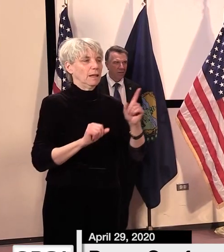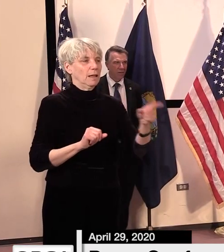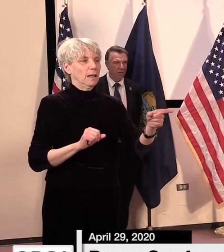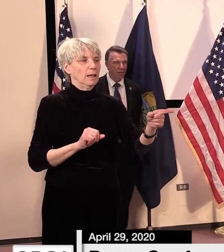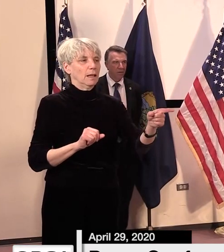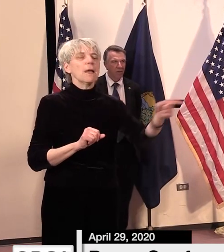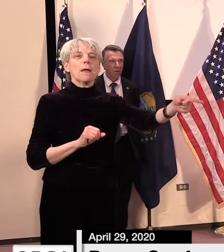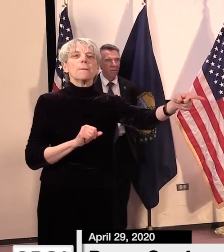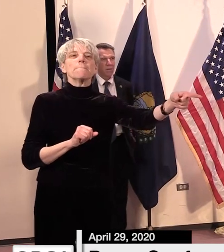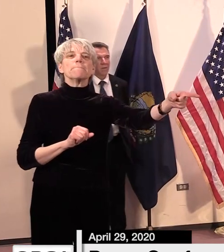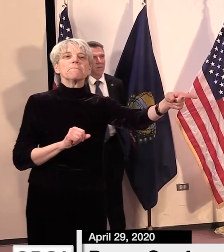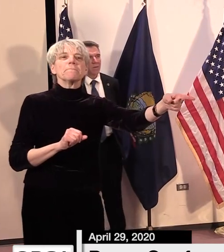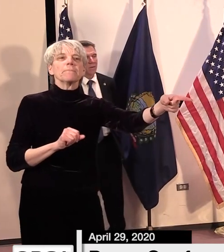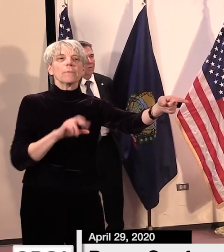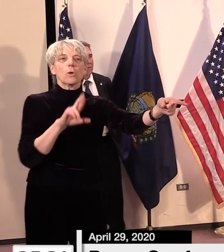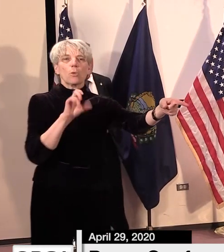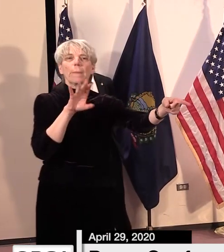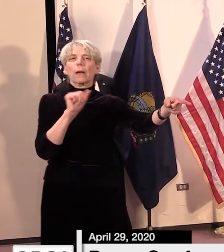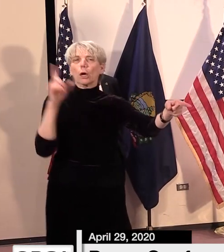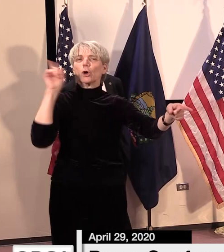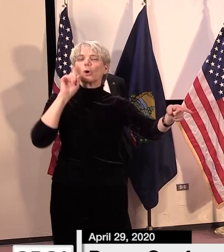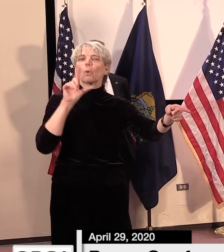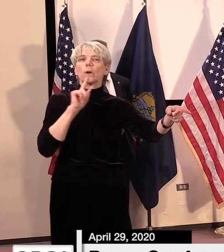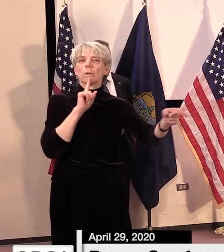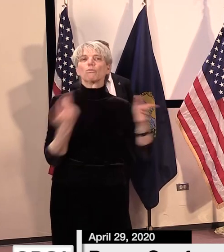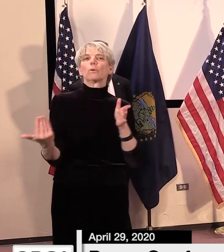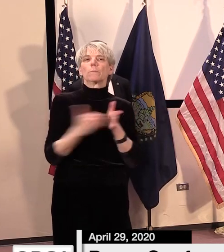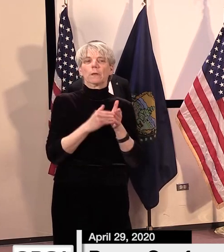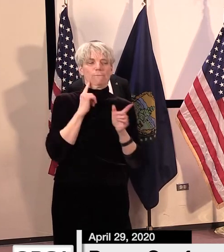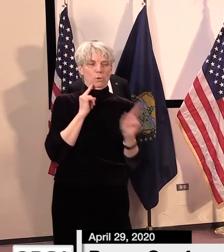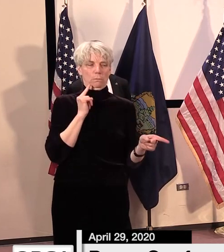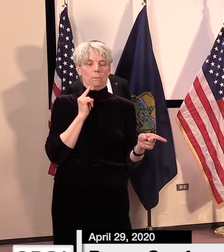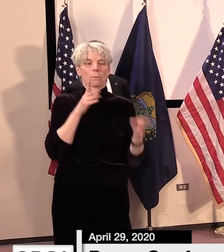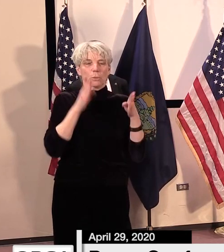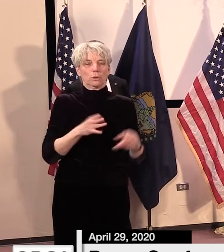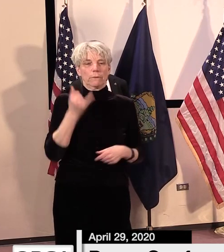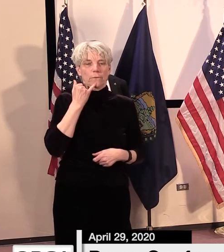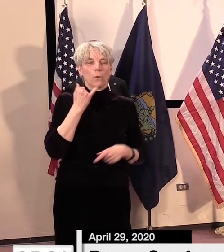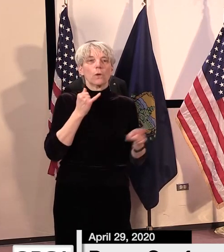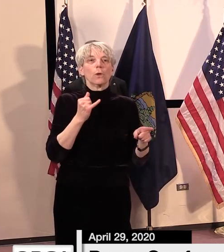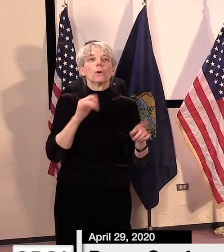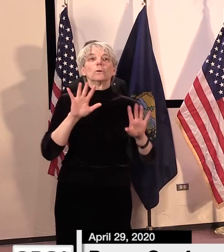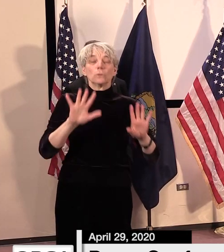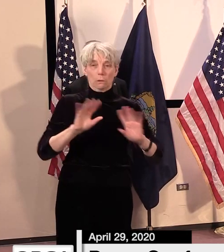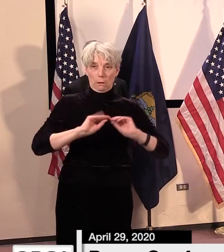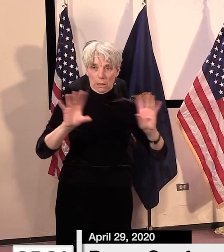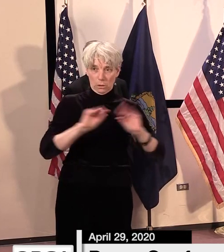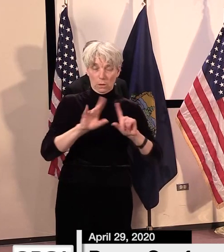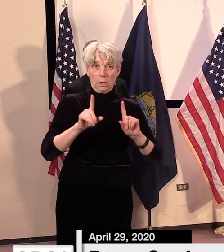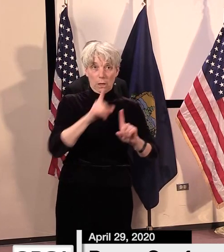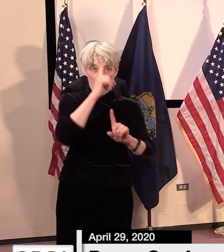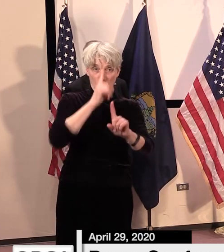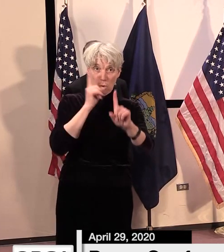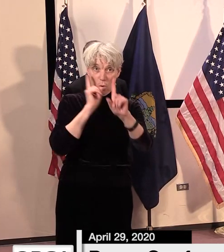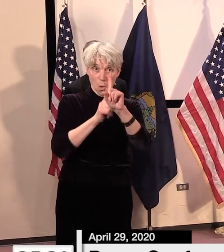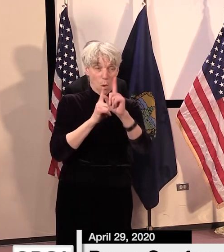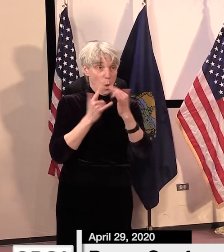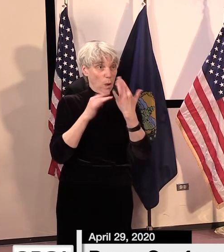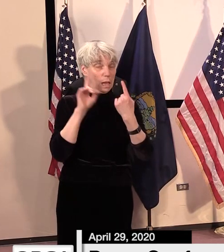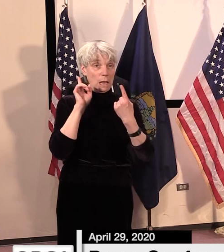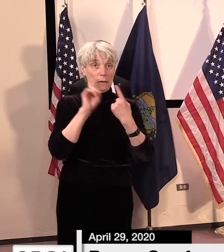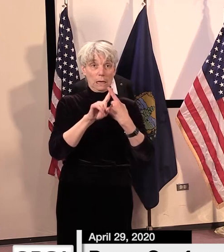I think I caught it. I think the question was, is our goal now to just eliminate spread